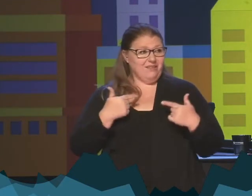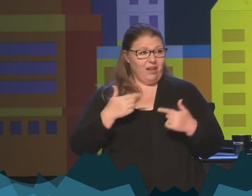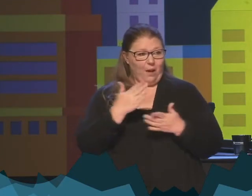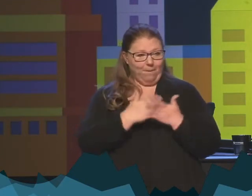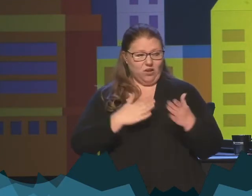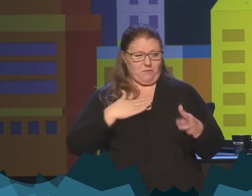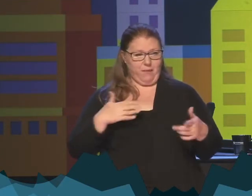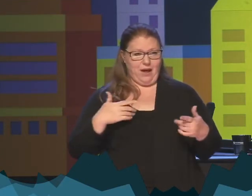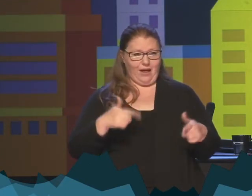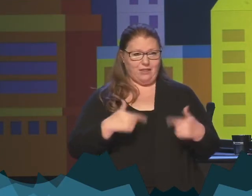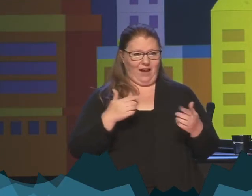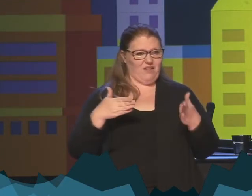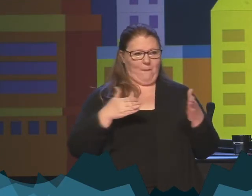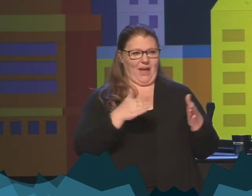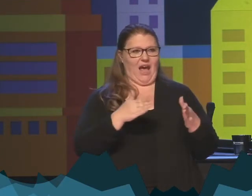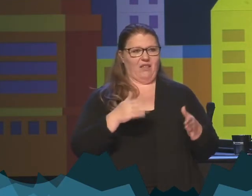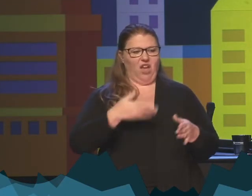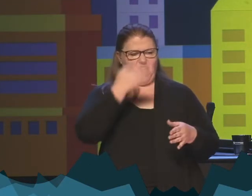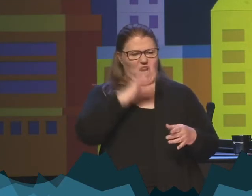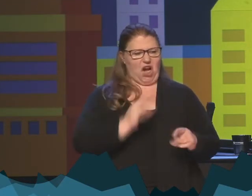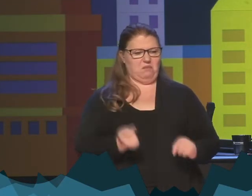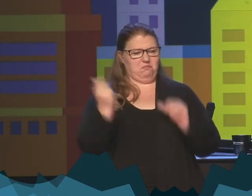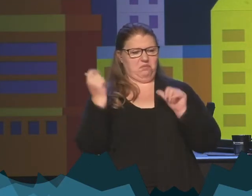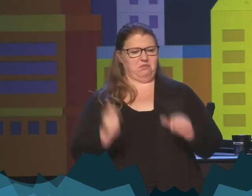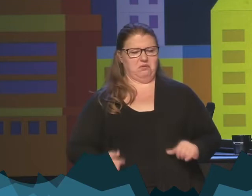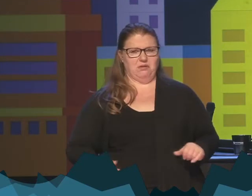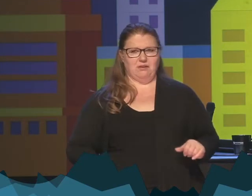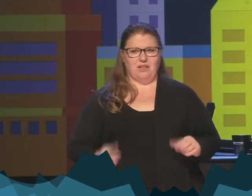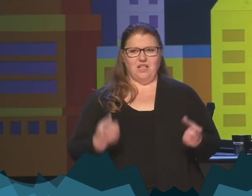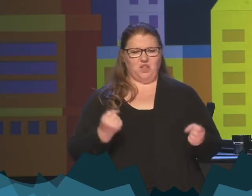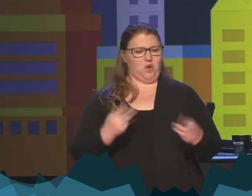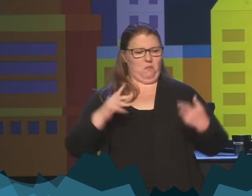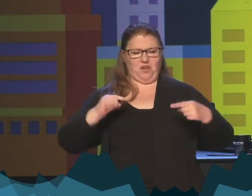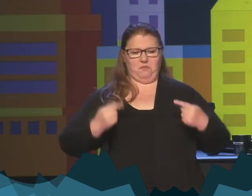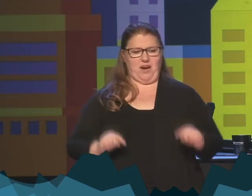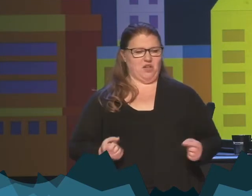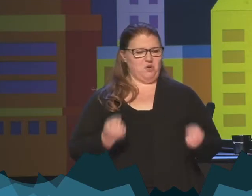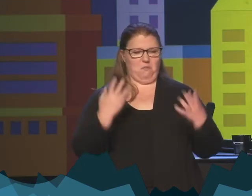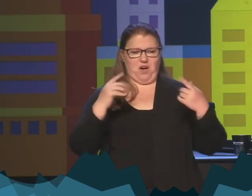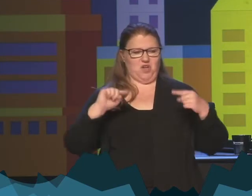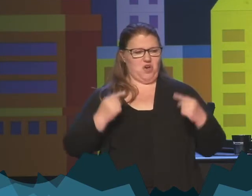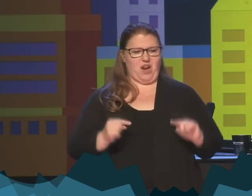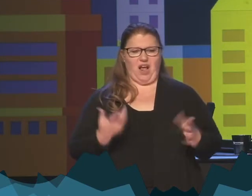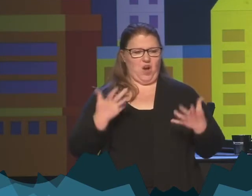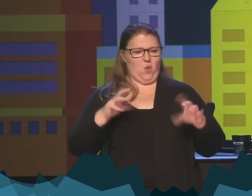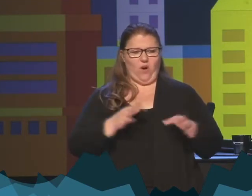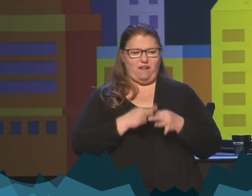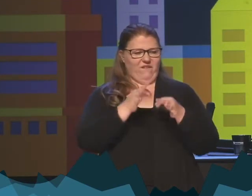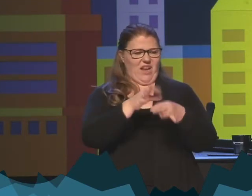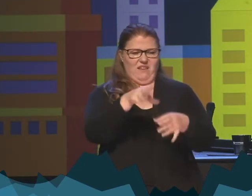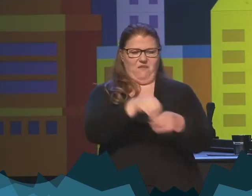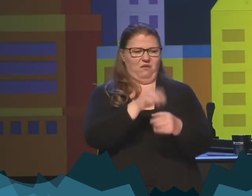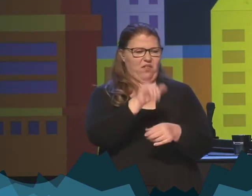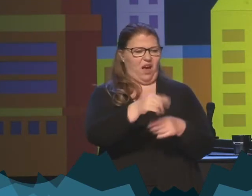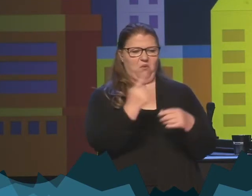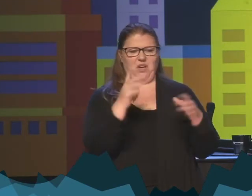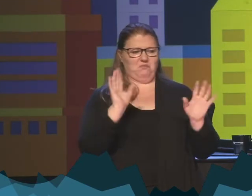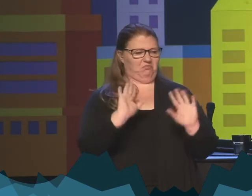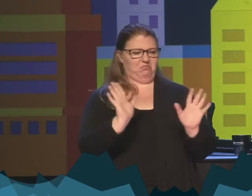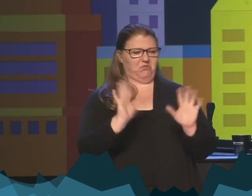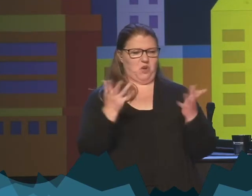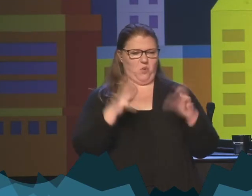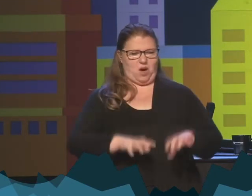I'm like, get God out of there. Like too much pain, too much hurt. I don't want to bring faith into that one. Nope, I don't have God. I have any part of